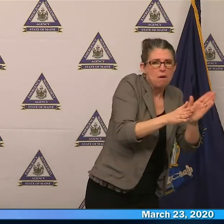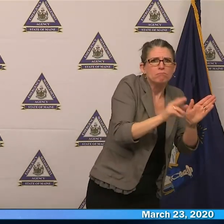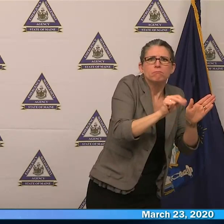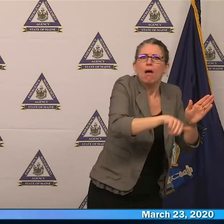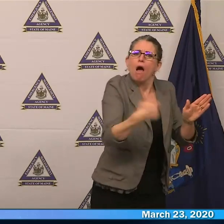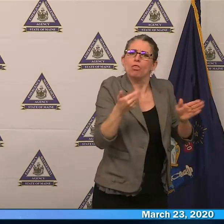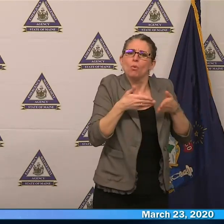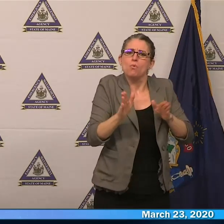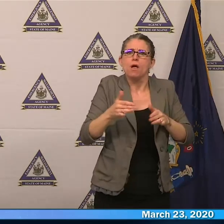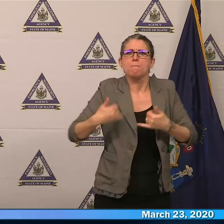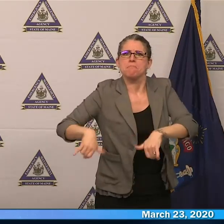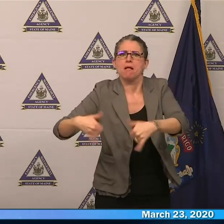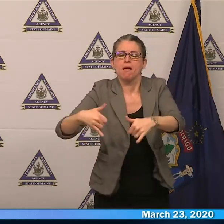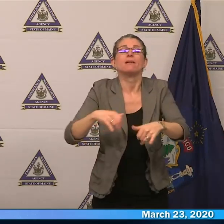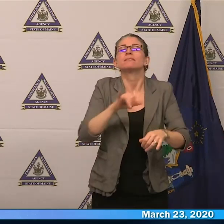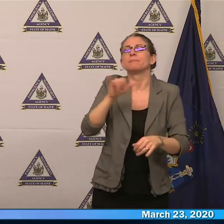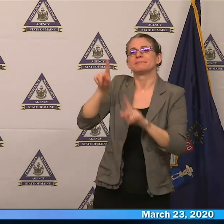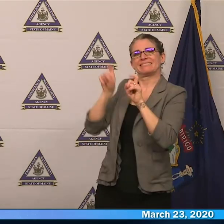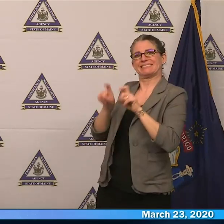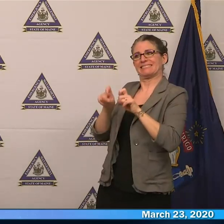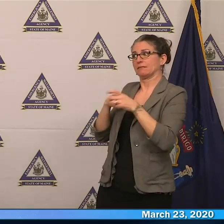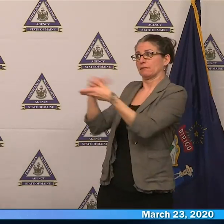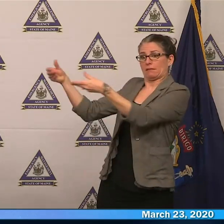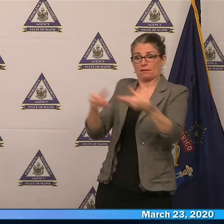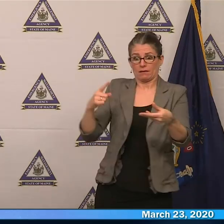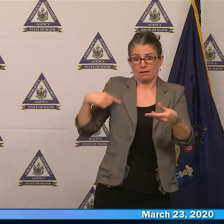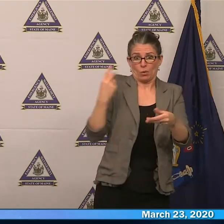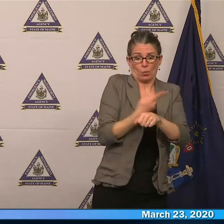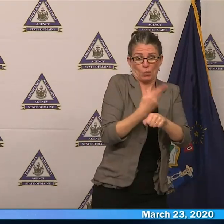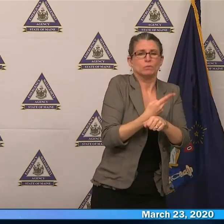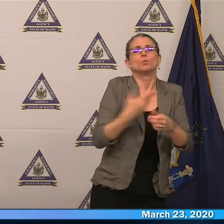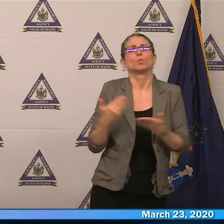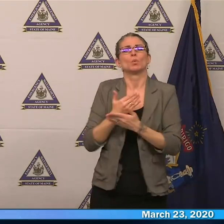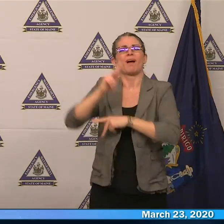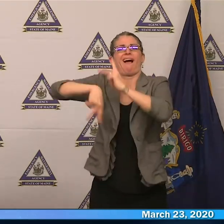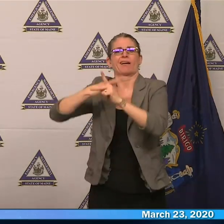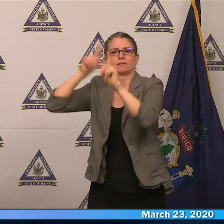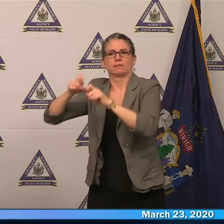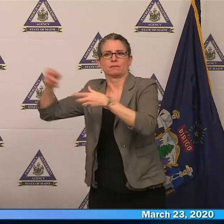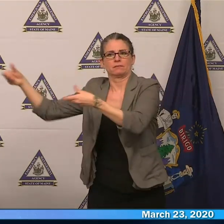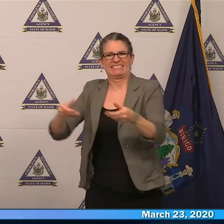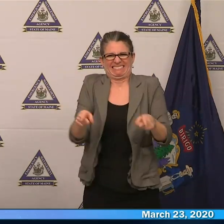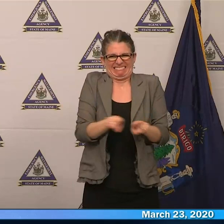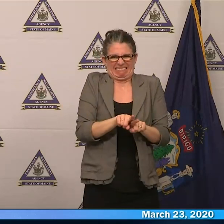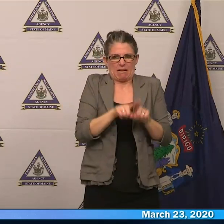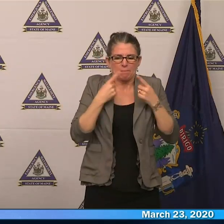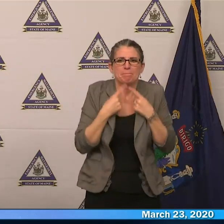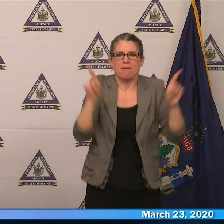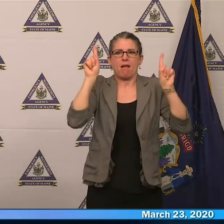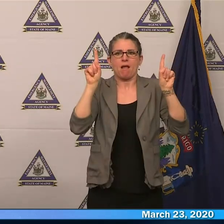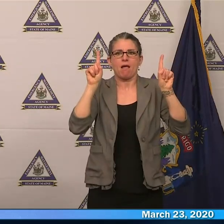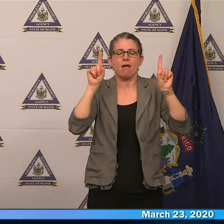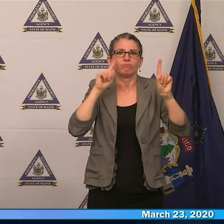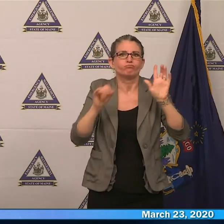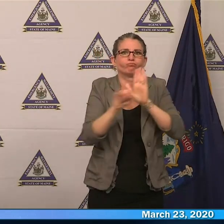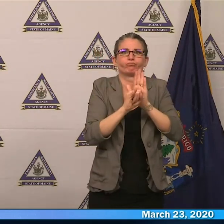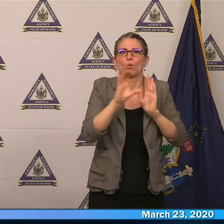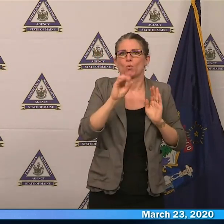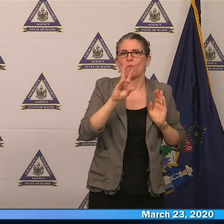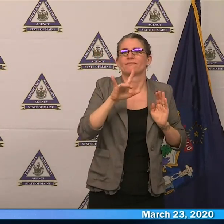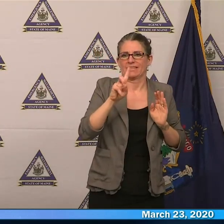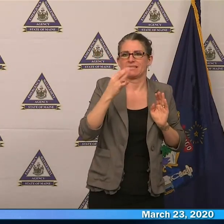or testing landscape is that commercial laboratories across the country are increasing